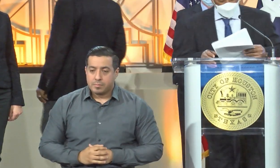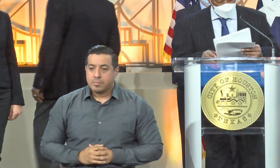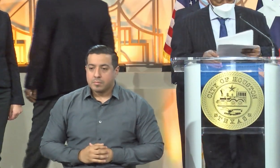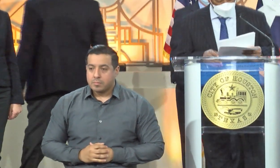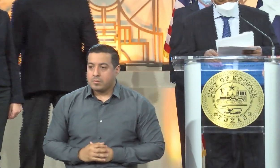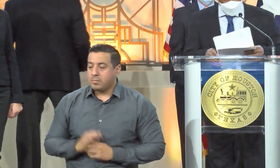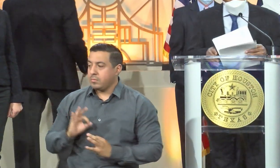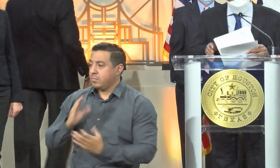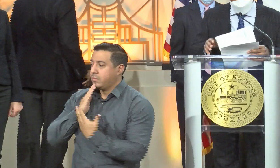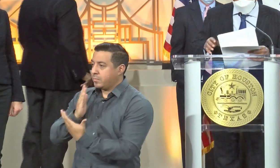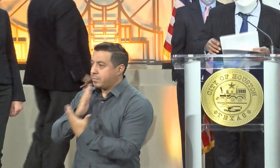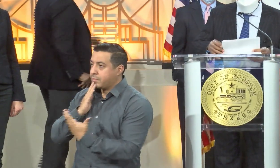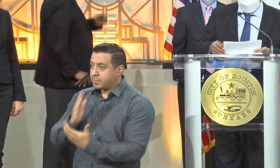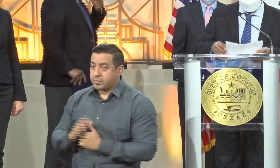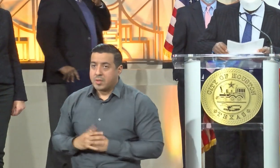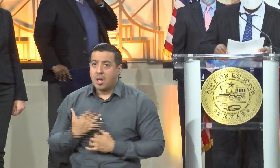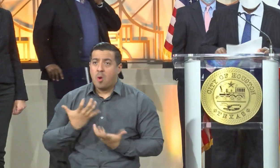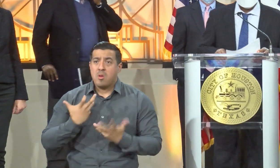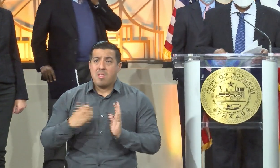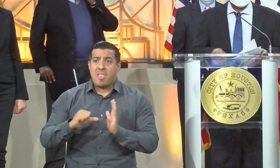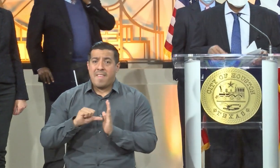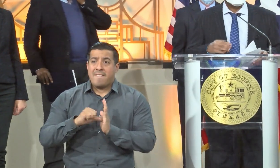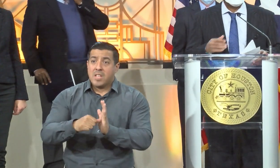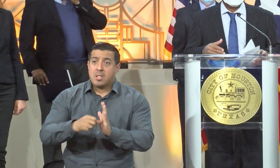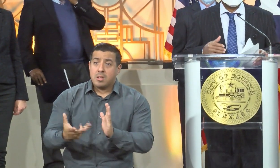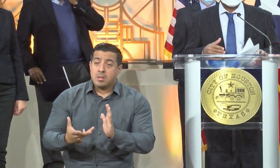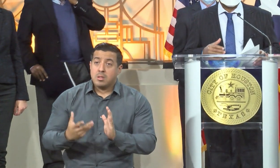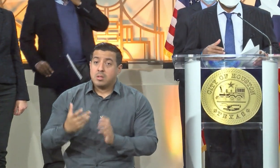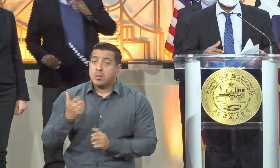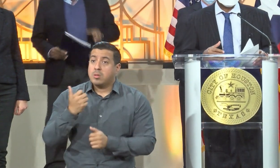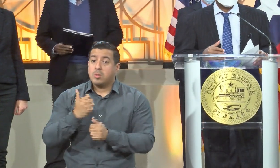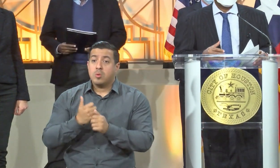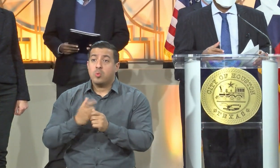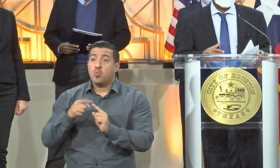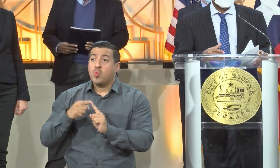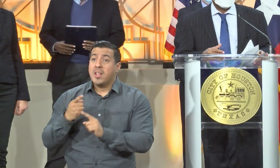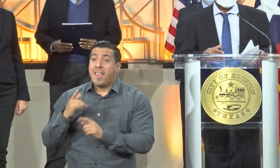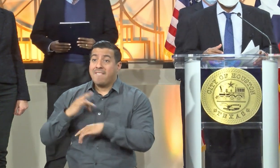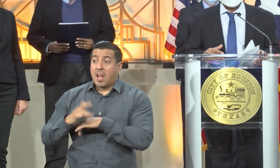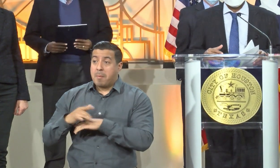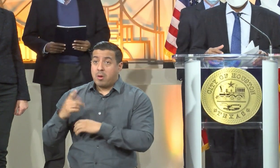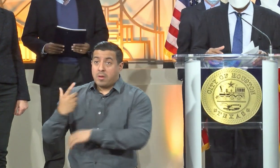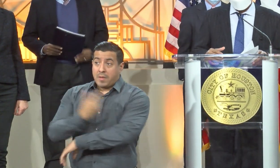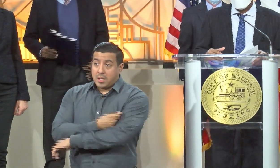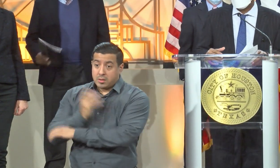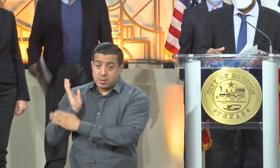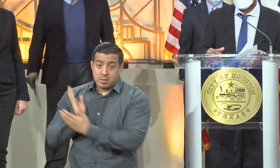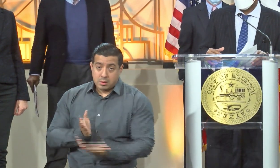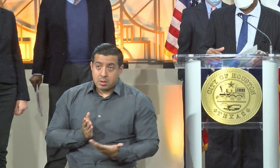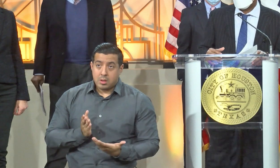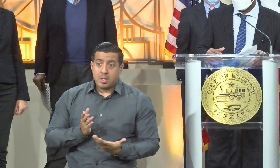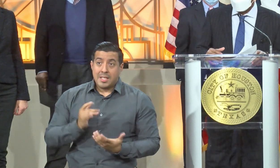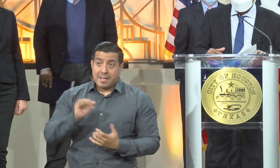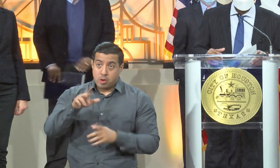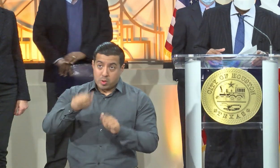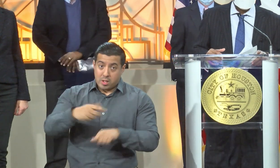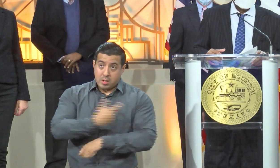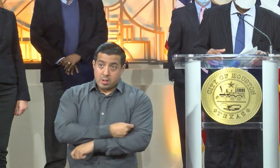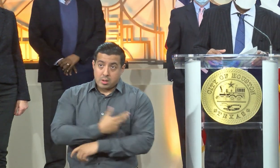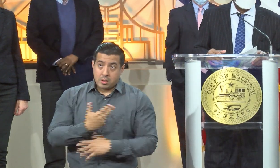Thank you, Dr. Williams. I just want to emphasize, at whatever point the vaccine becomes available where you can take it, let me encourage you to take